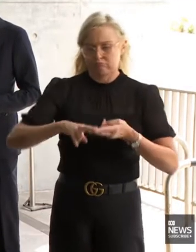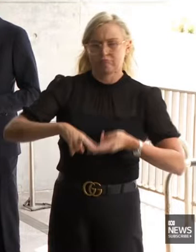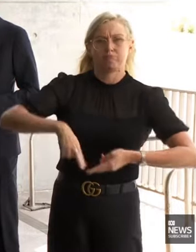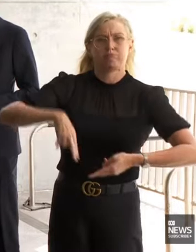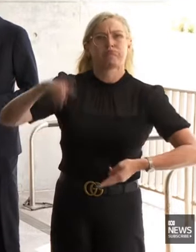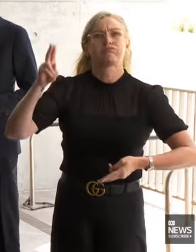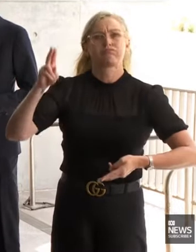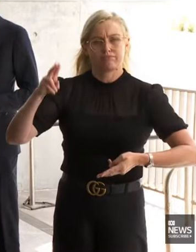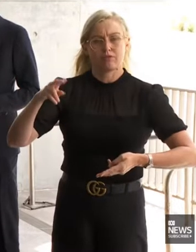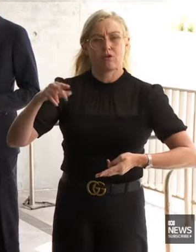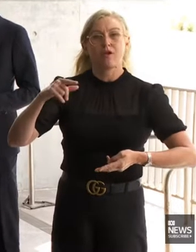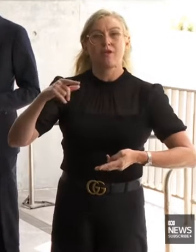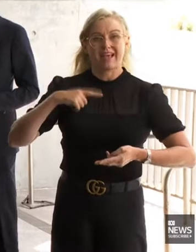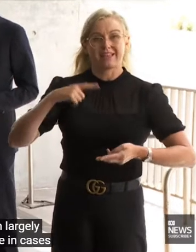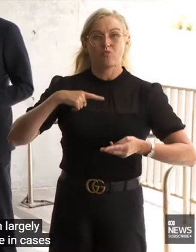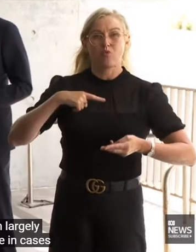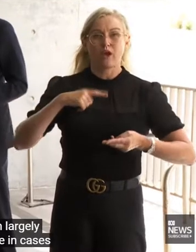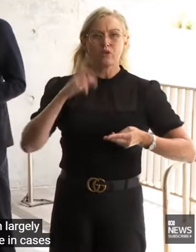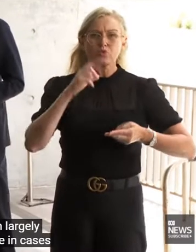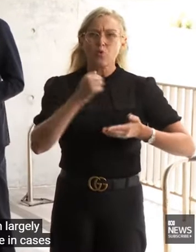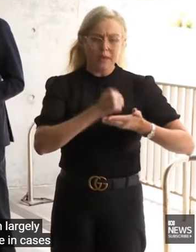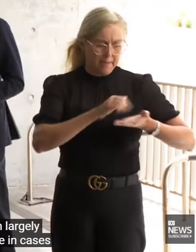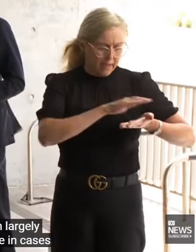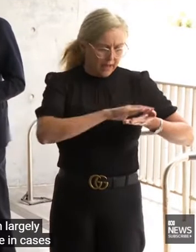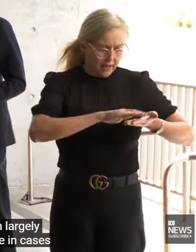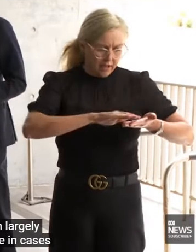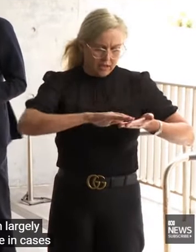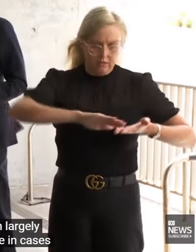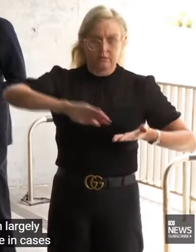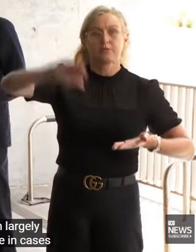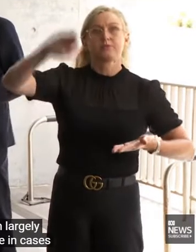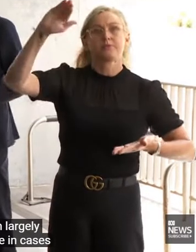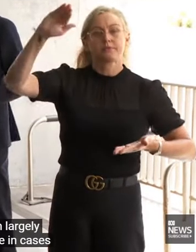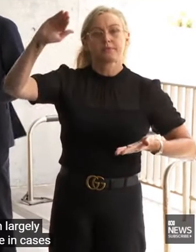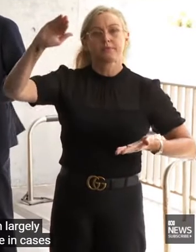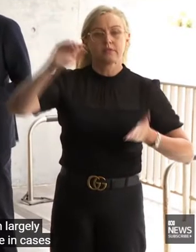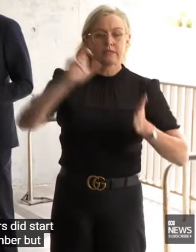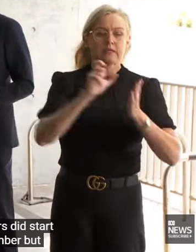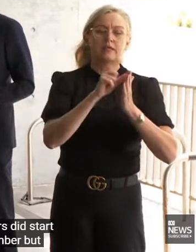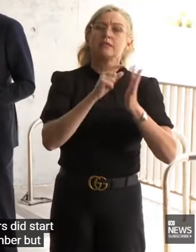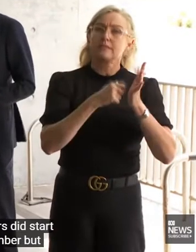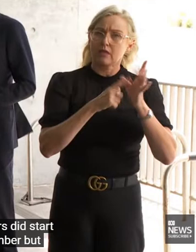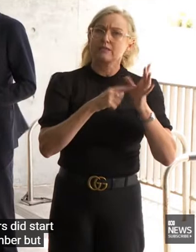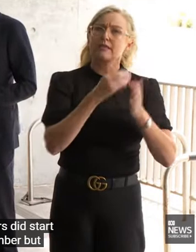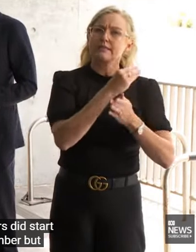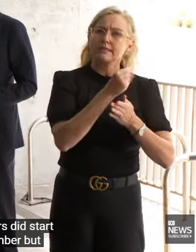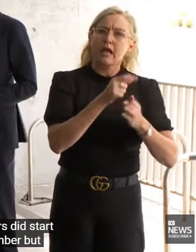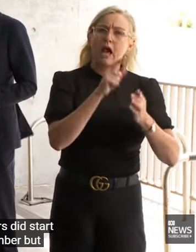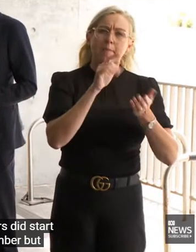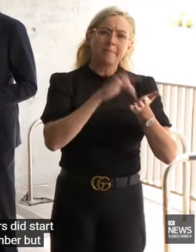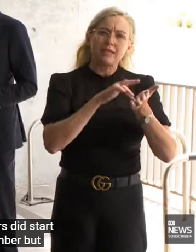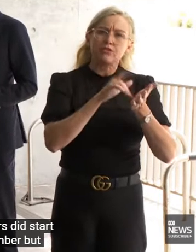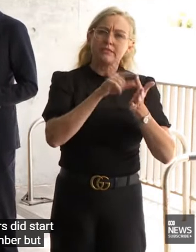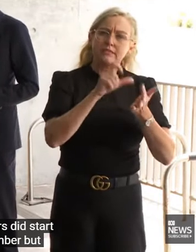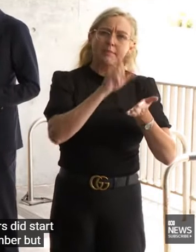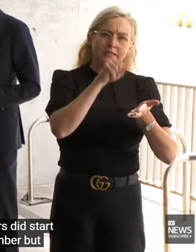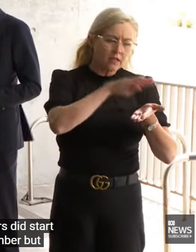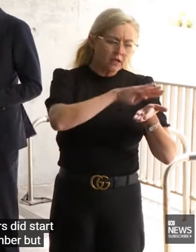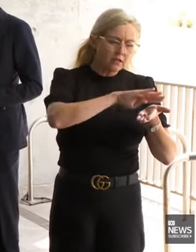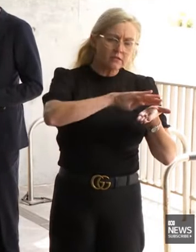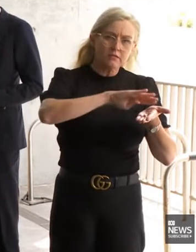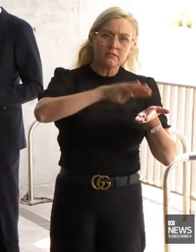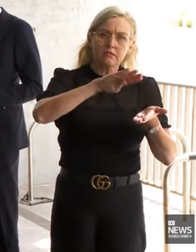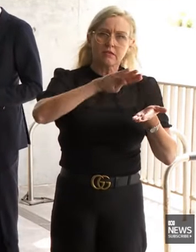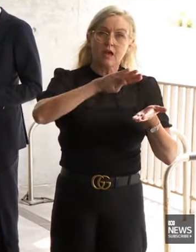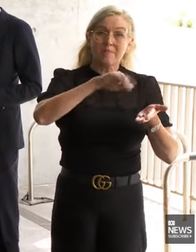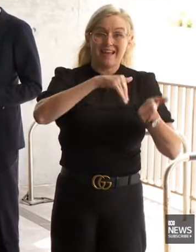explains the steep rise in cases. The Delta case numbers did start to rise in mid-December, but we're now